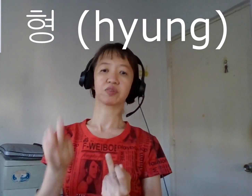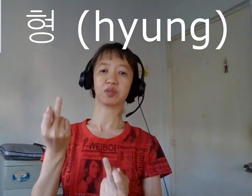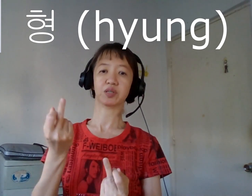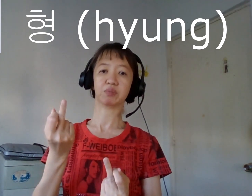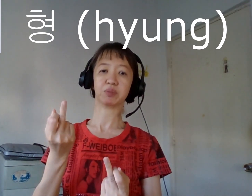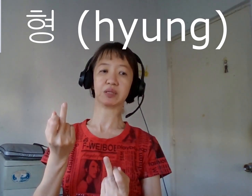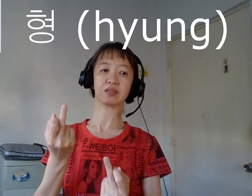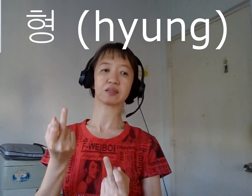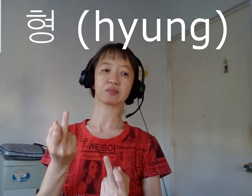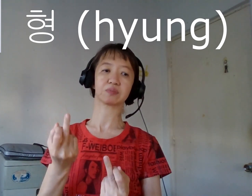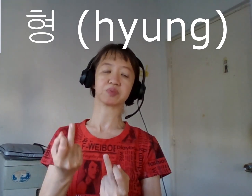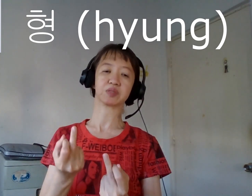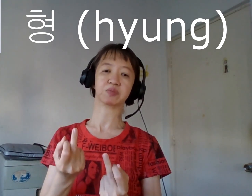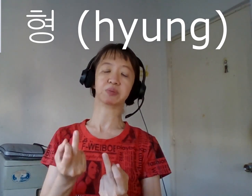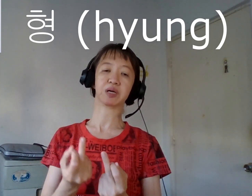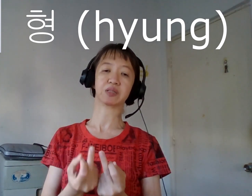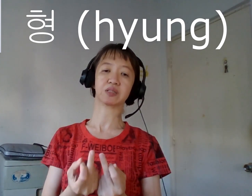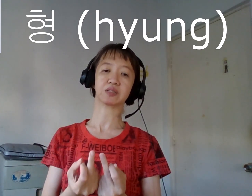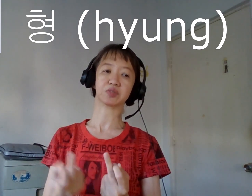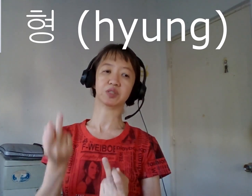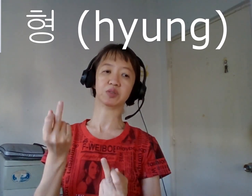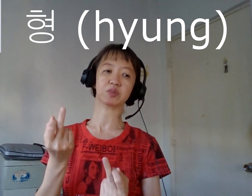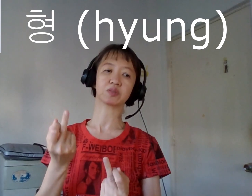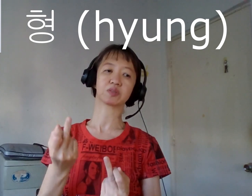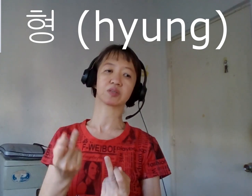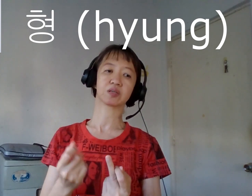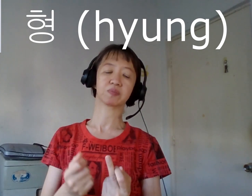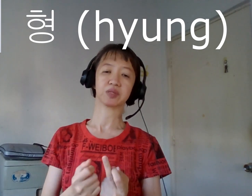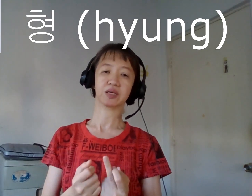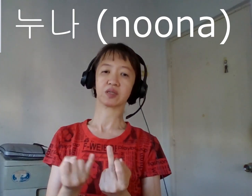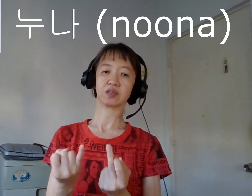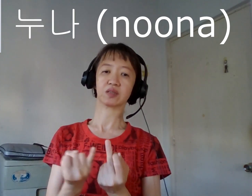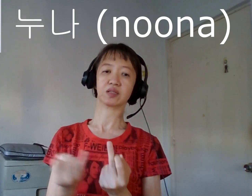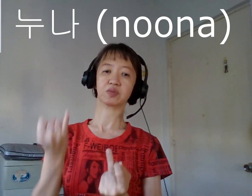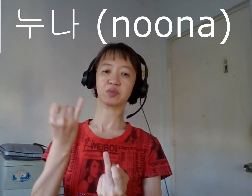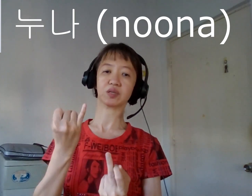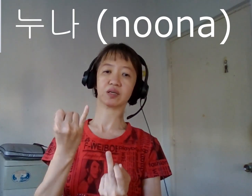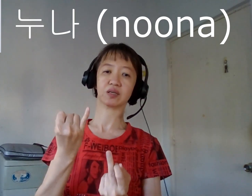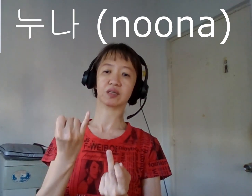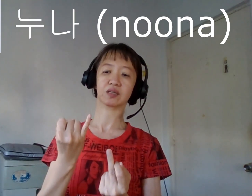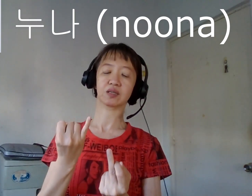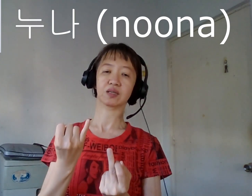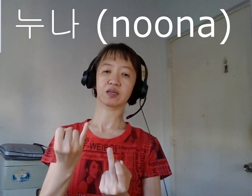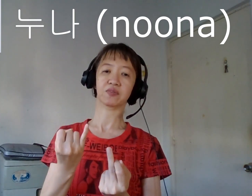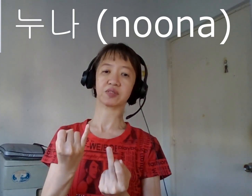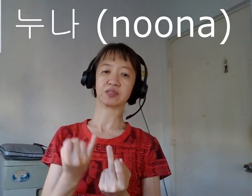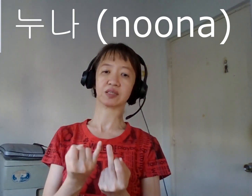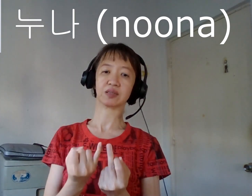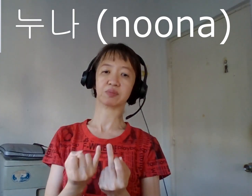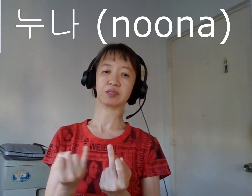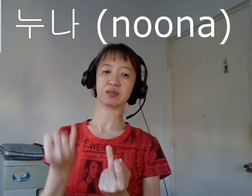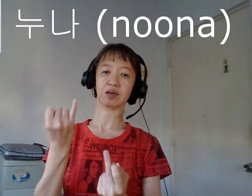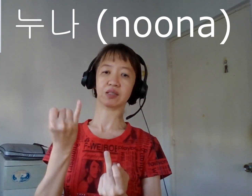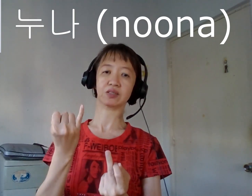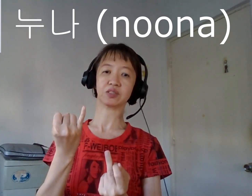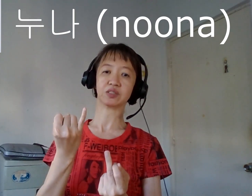for big brother or hyong. Then nuna if it's an elder sister